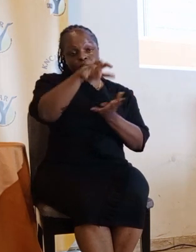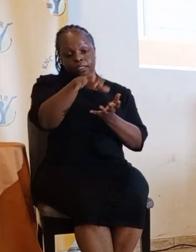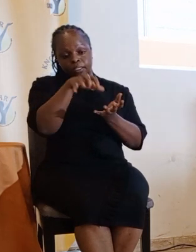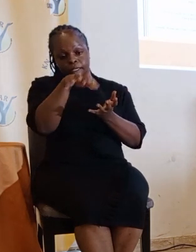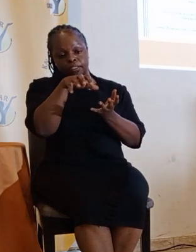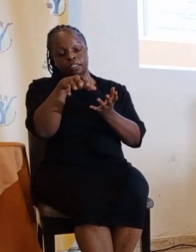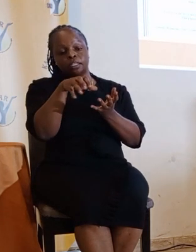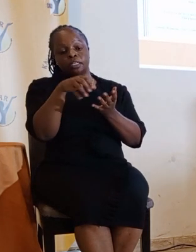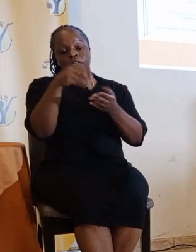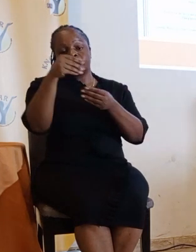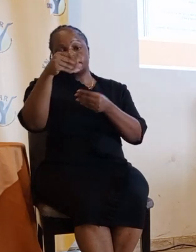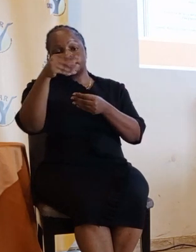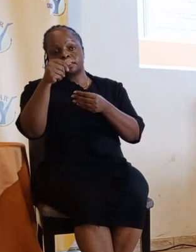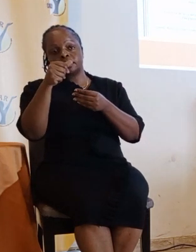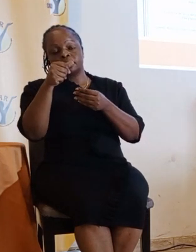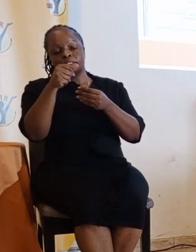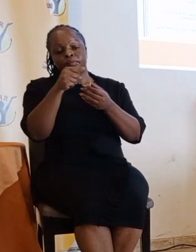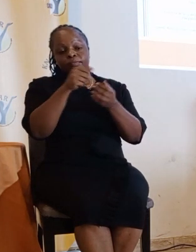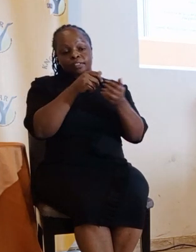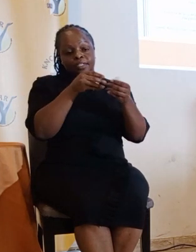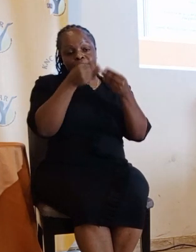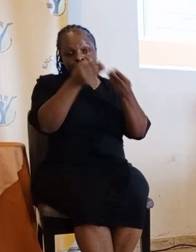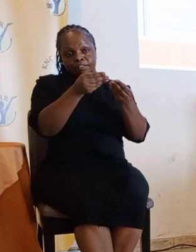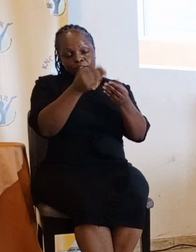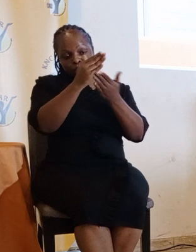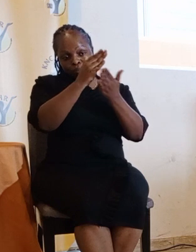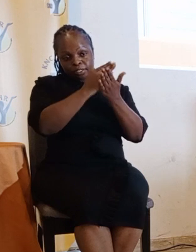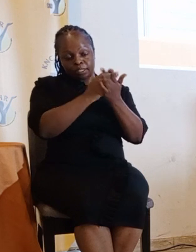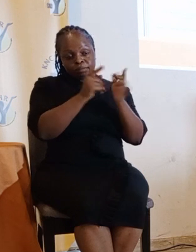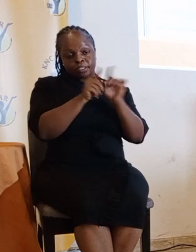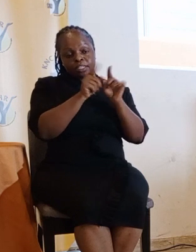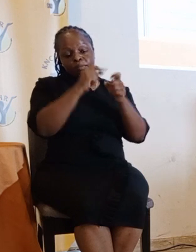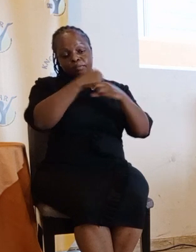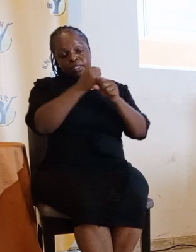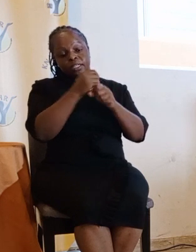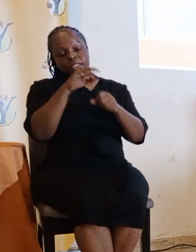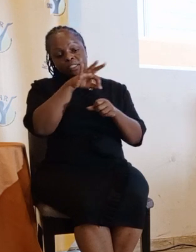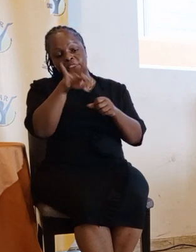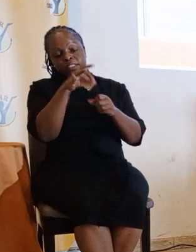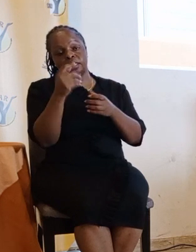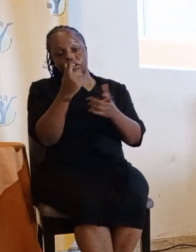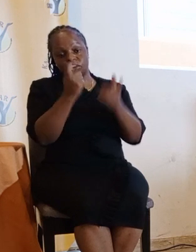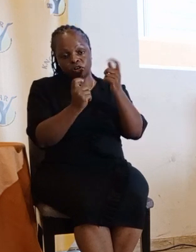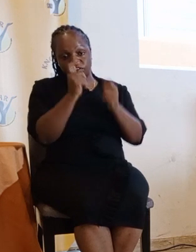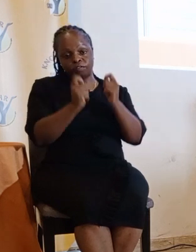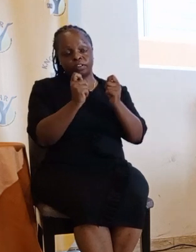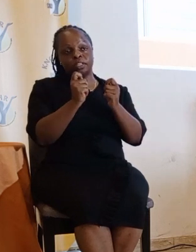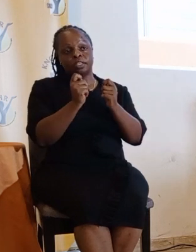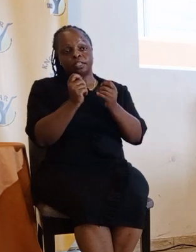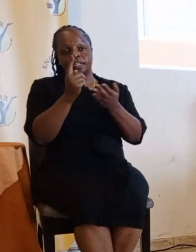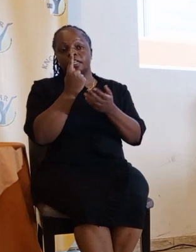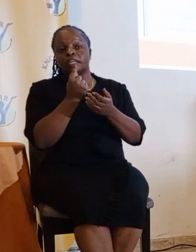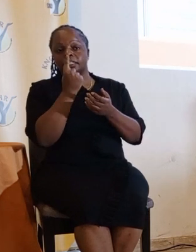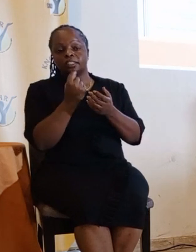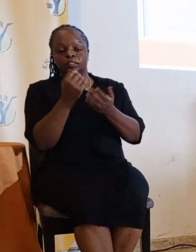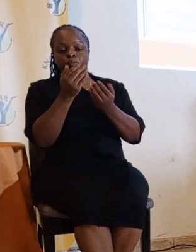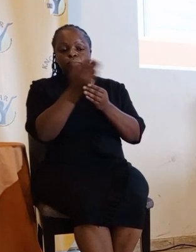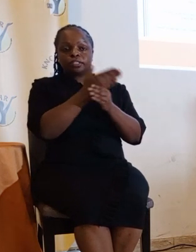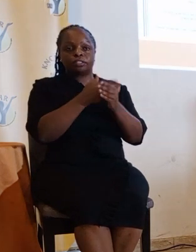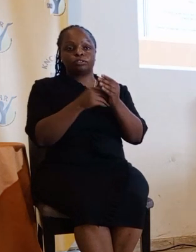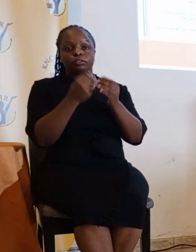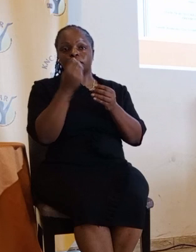through fertilizer subsidy program and revamping the tea, coffee, rice, potatoes, cotton, and edible oils